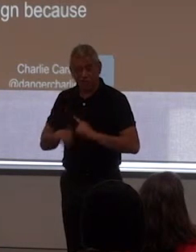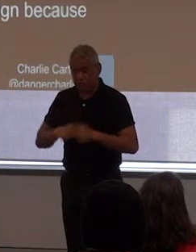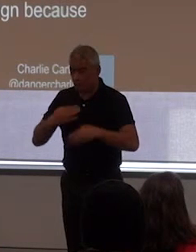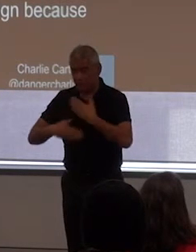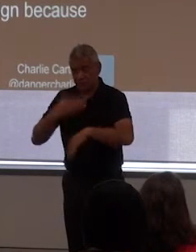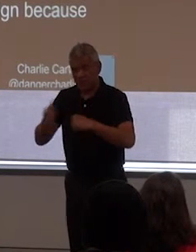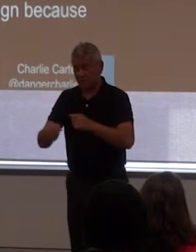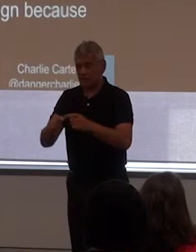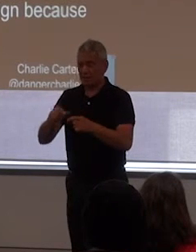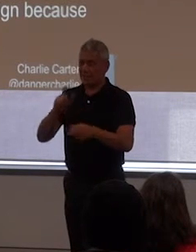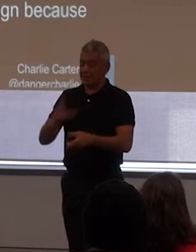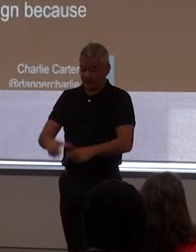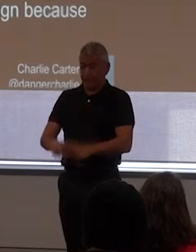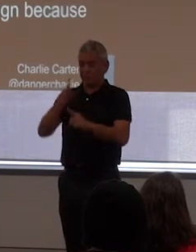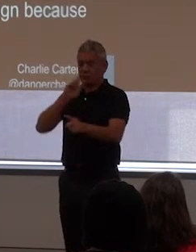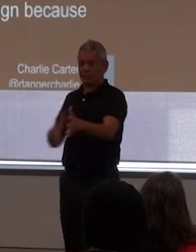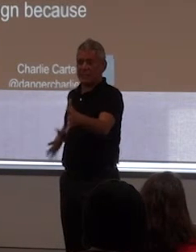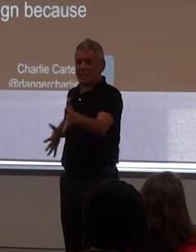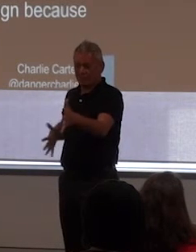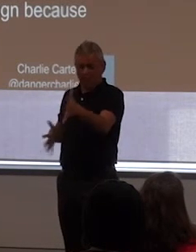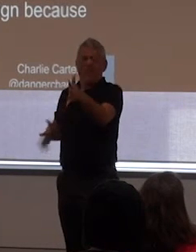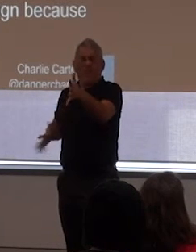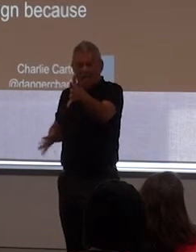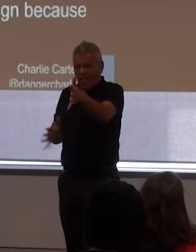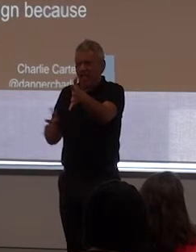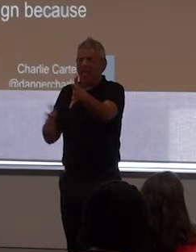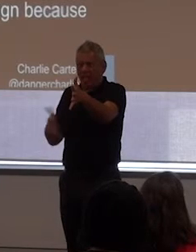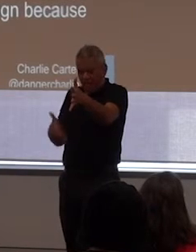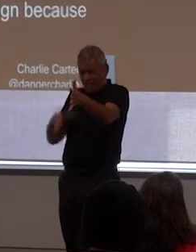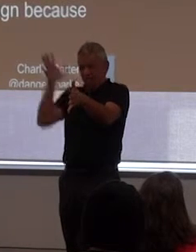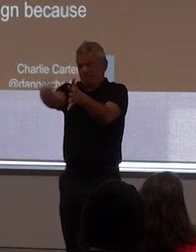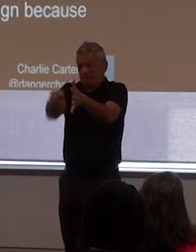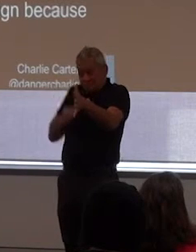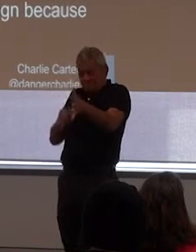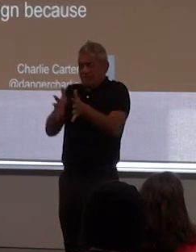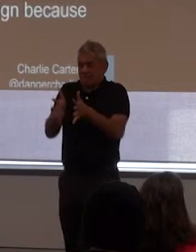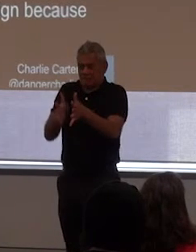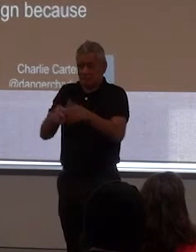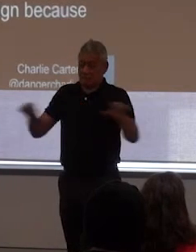complex. There's no catch-all for meeting the needs of everyone in a precise way.